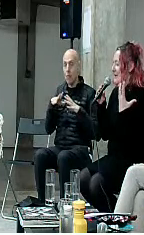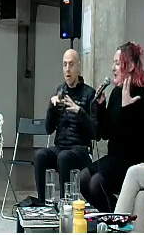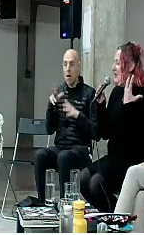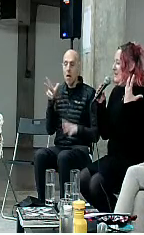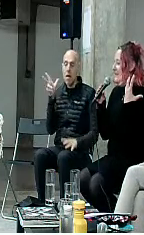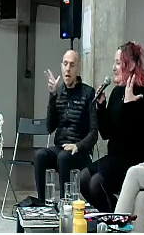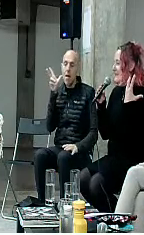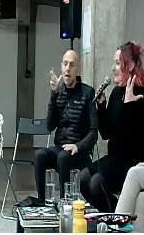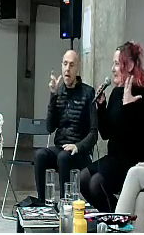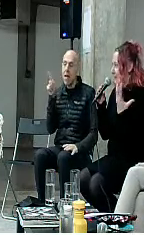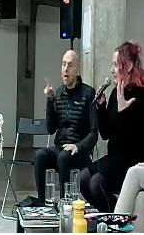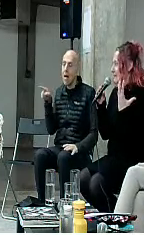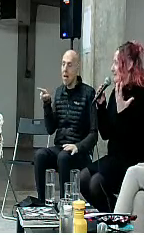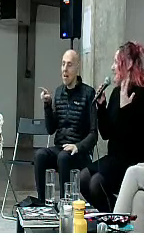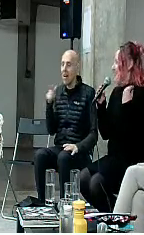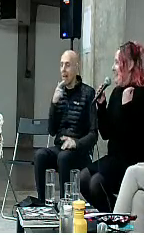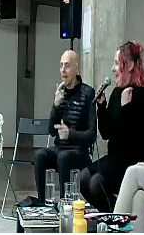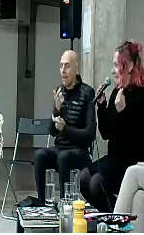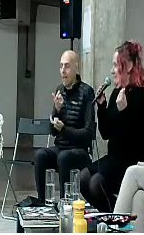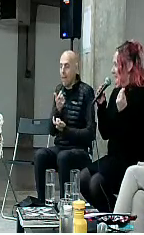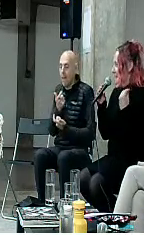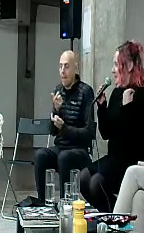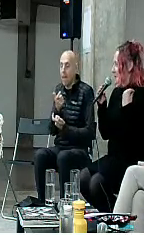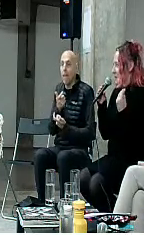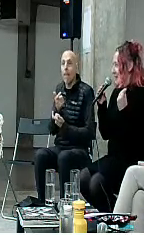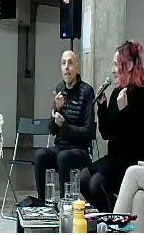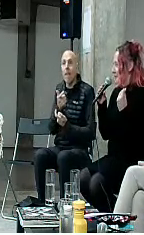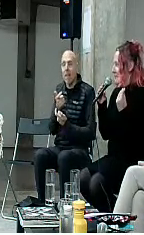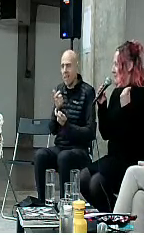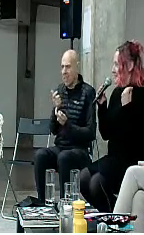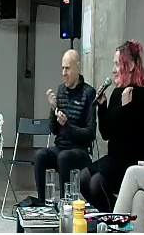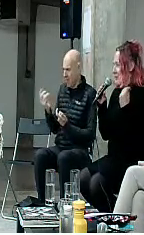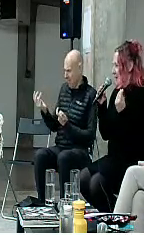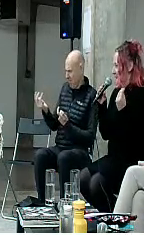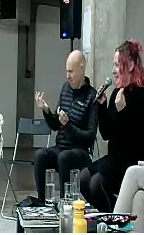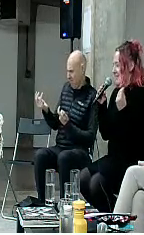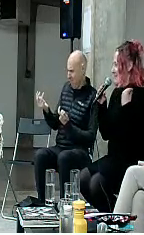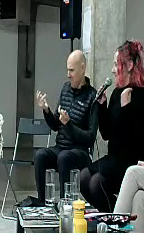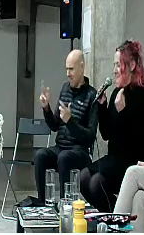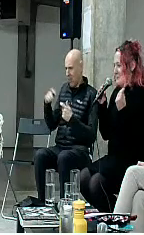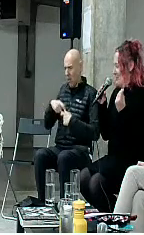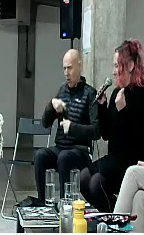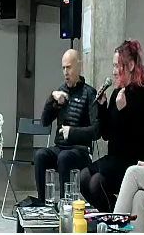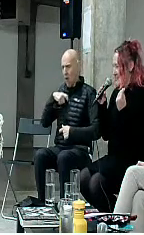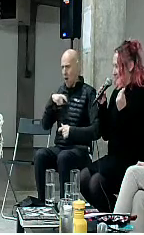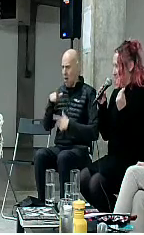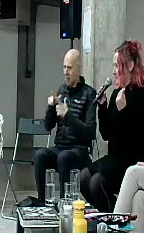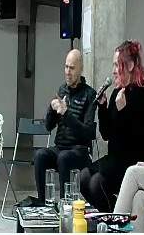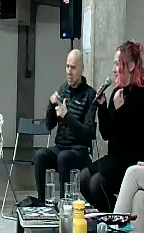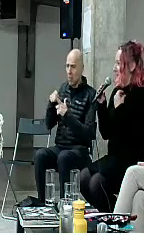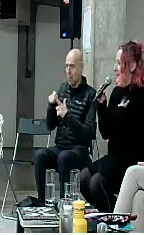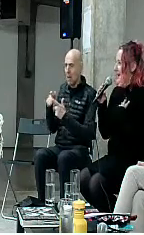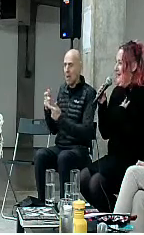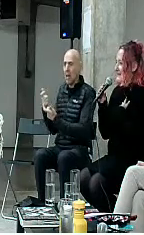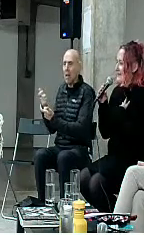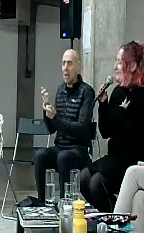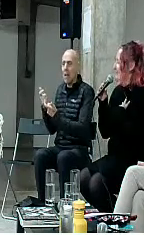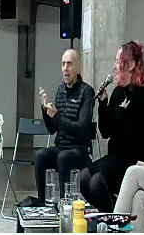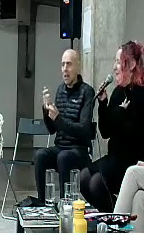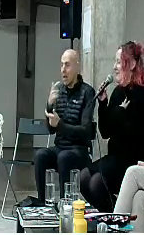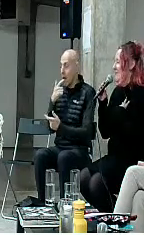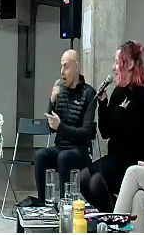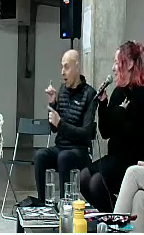hear these giggles and laughter coming from this lawyer and this DWP representative. And I